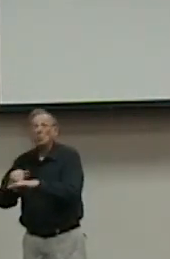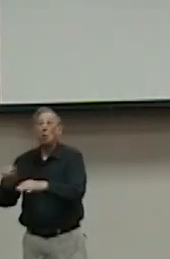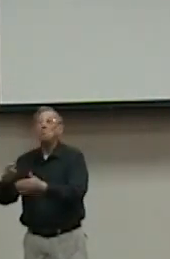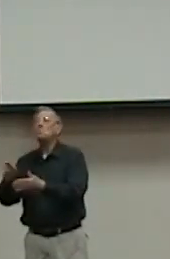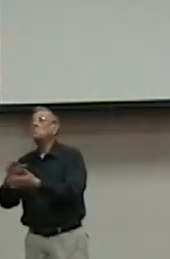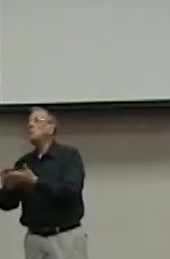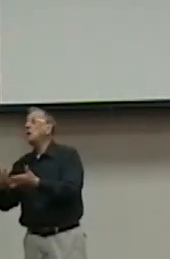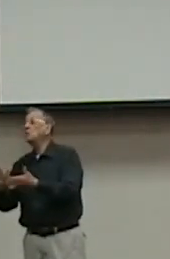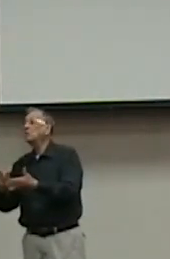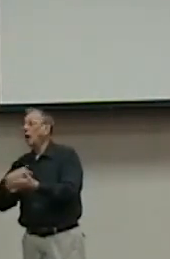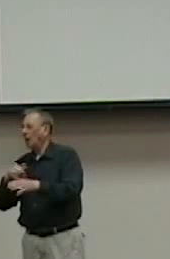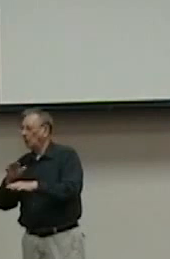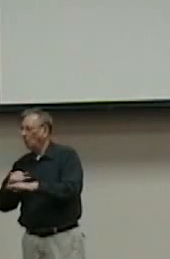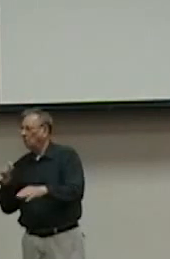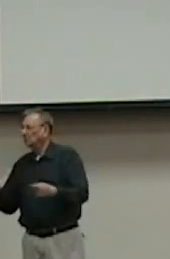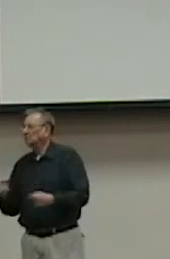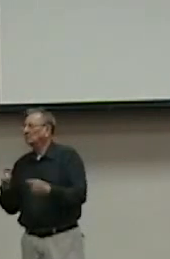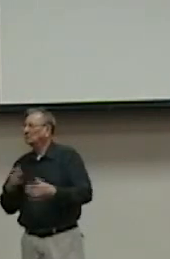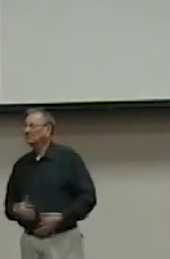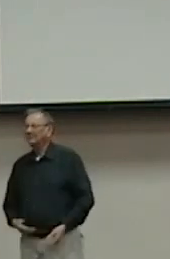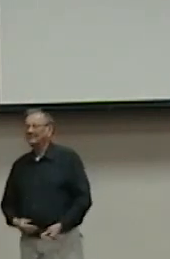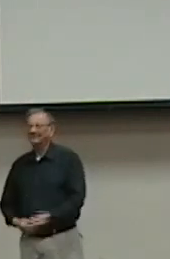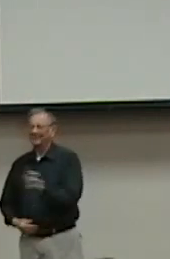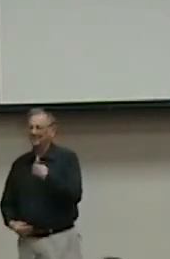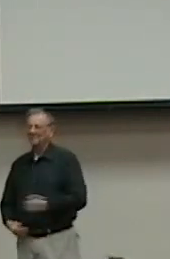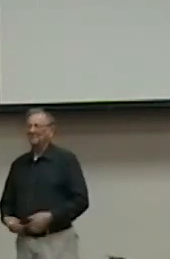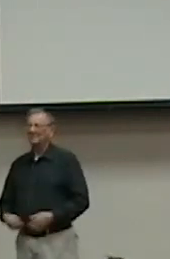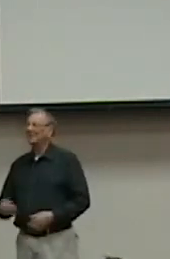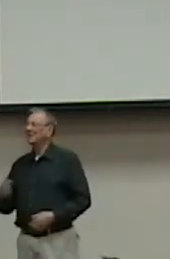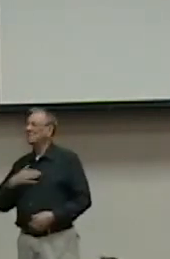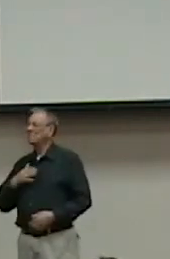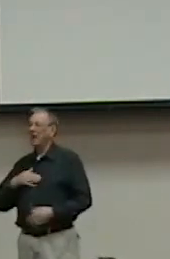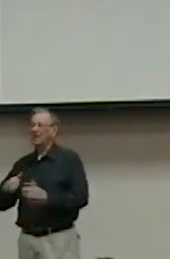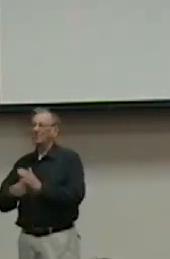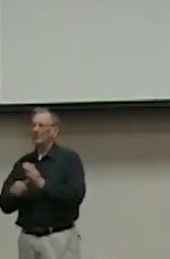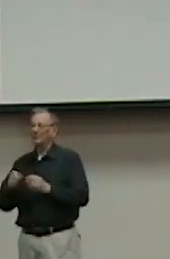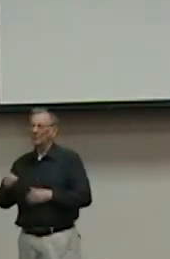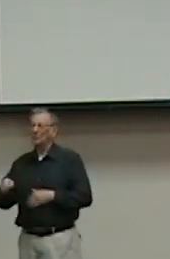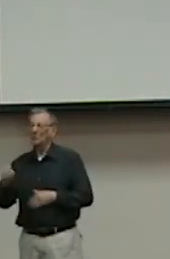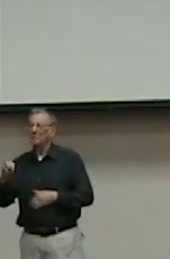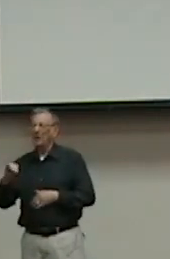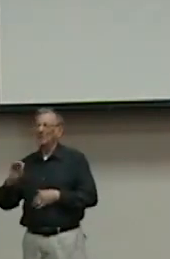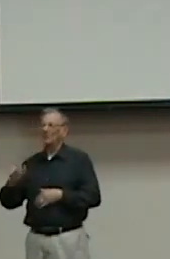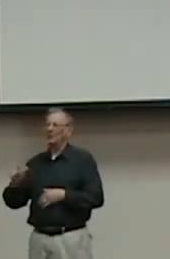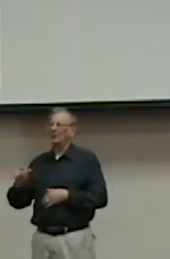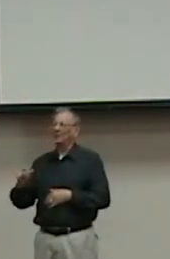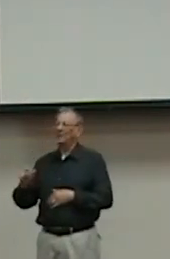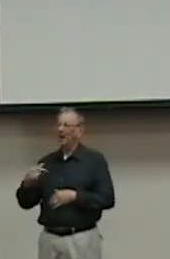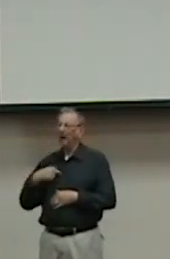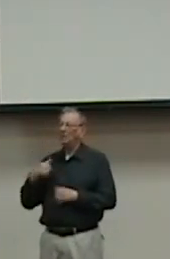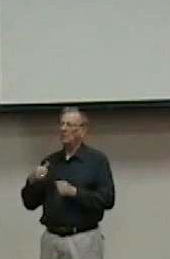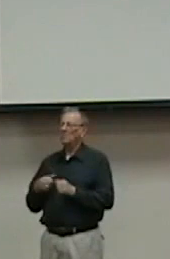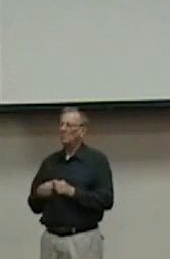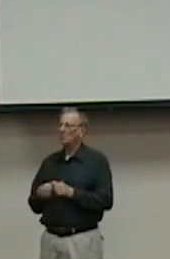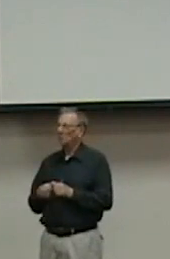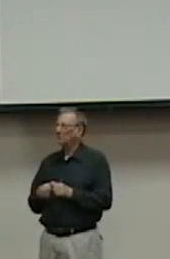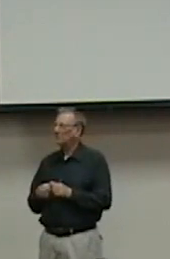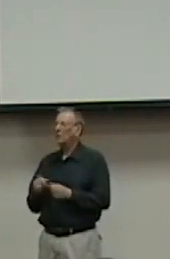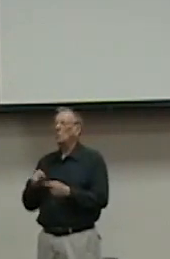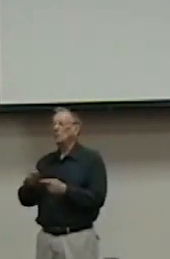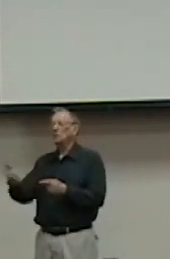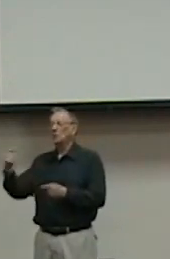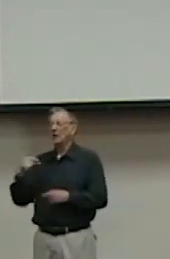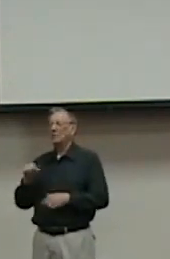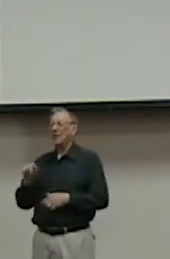righteous, but sinners." My impression of you, Michael, is I remember when you